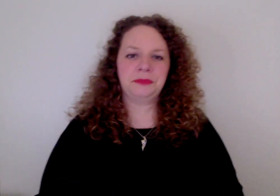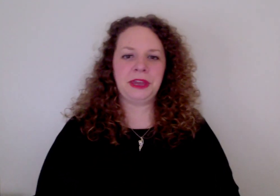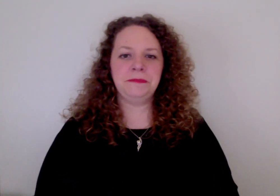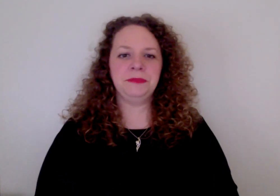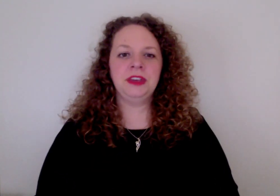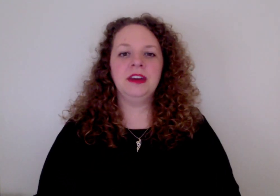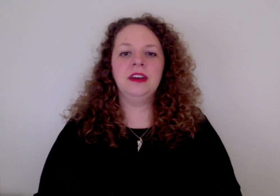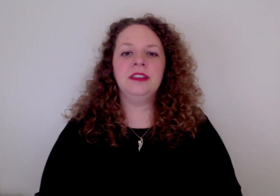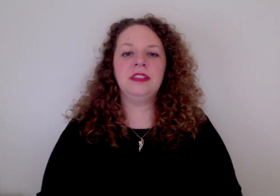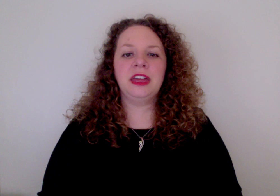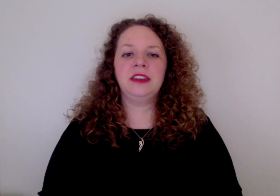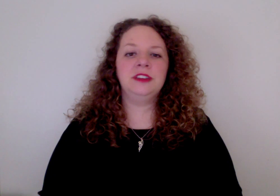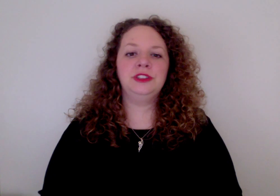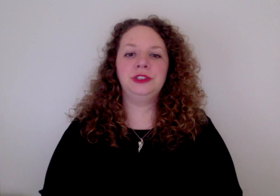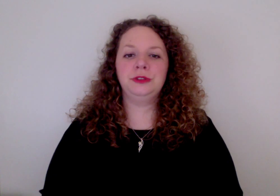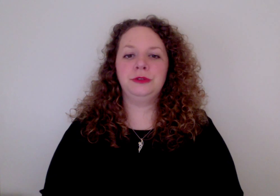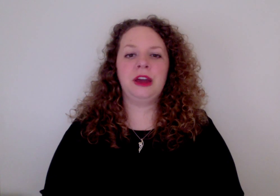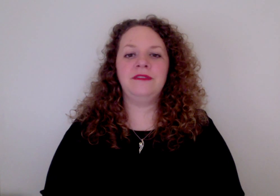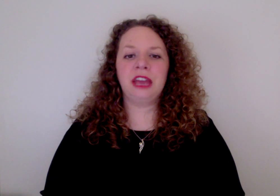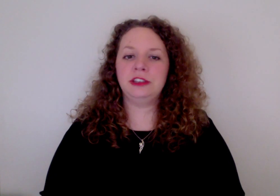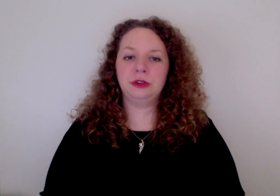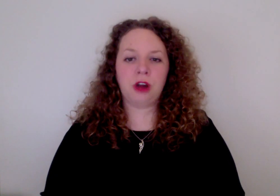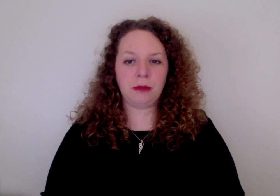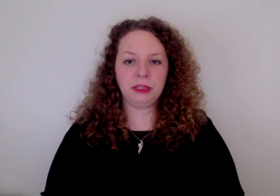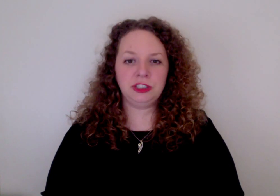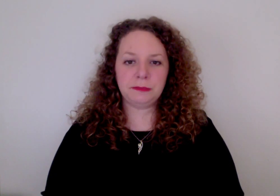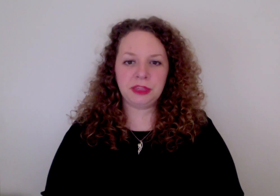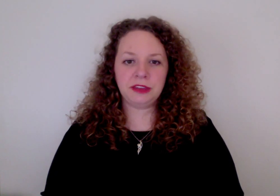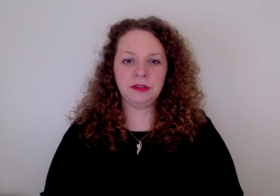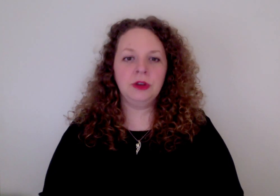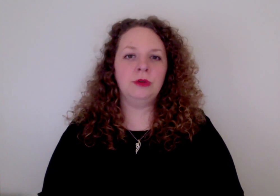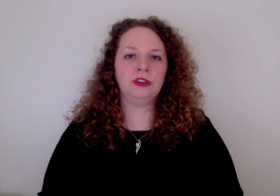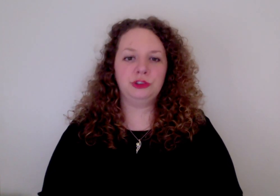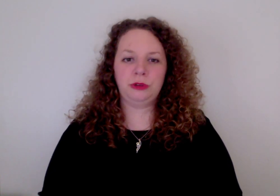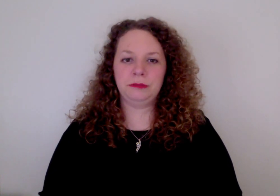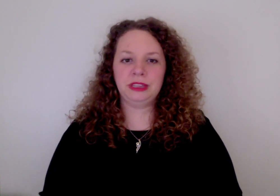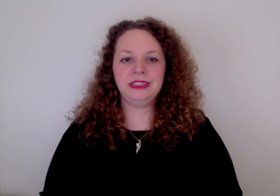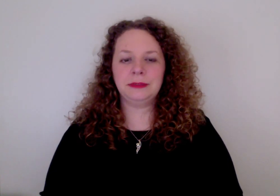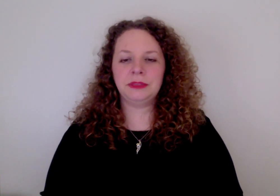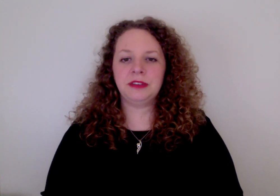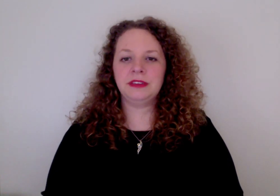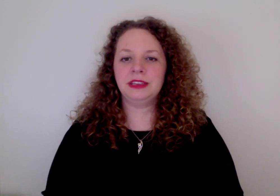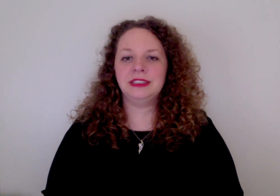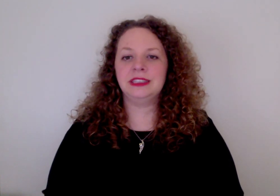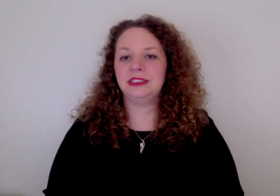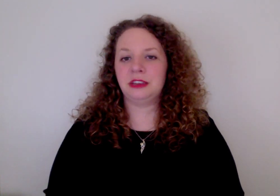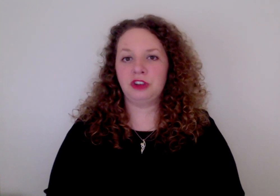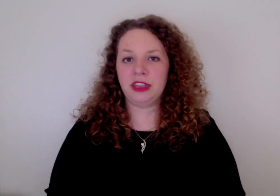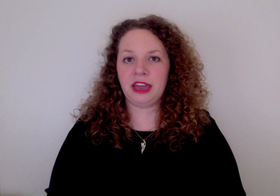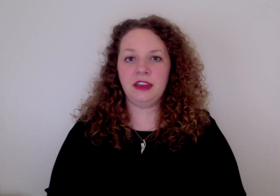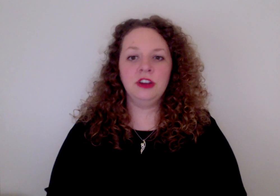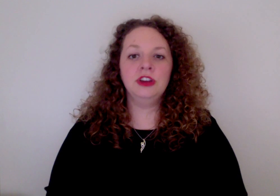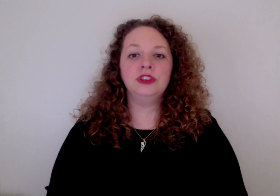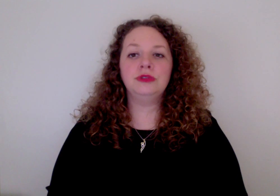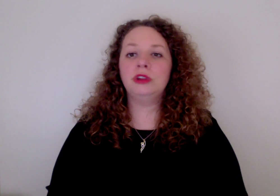Okay. Then to have yet to accomplish something or to complete something is the sign not yet. So notice